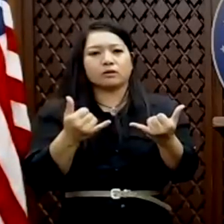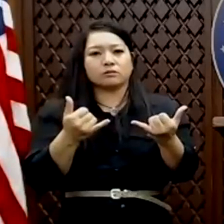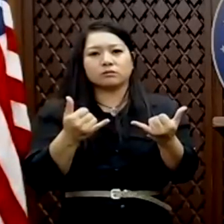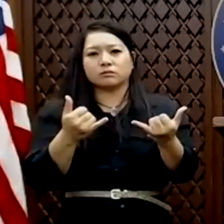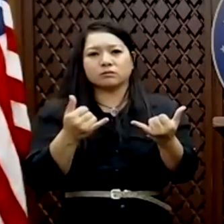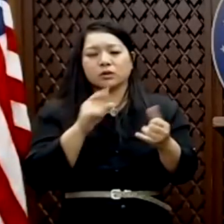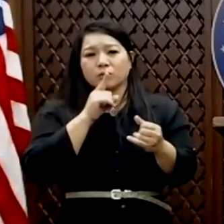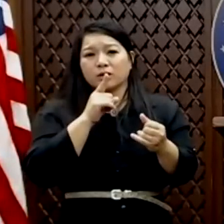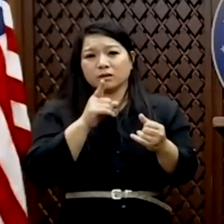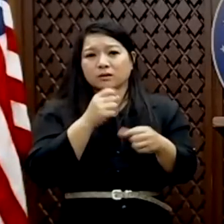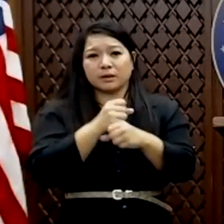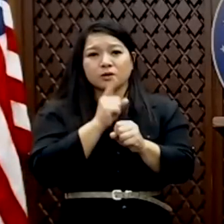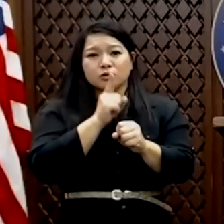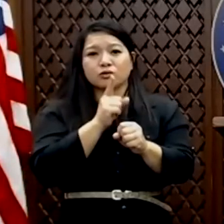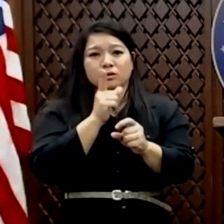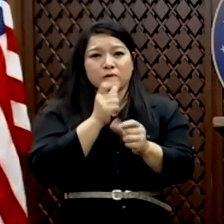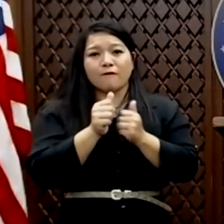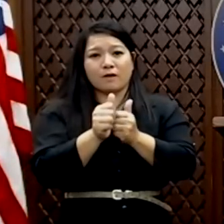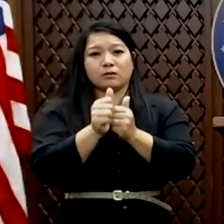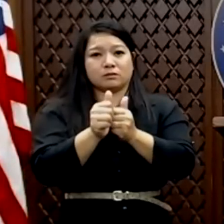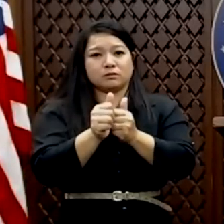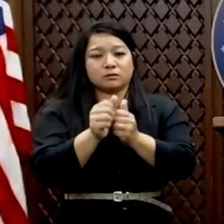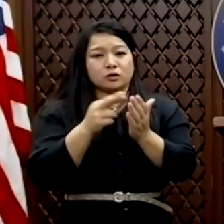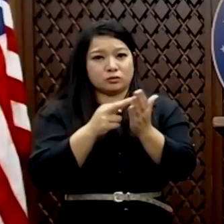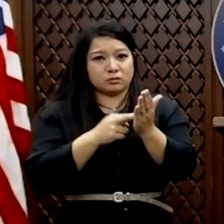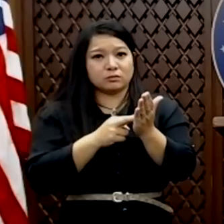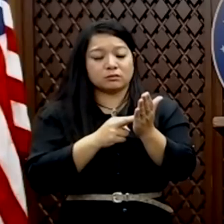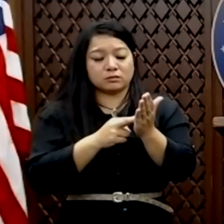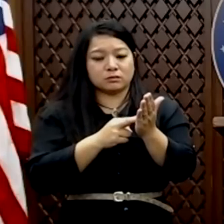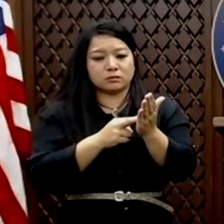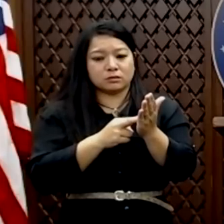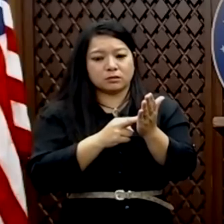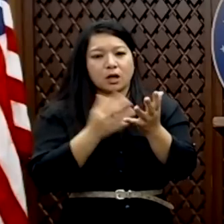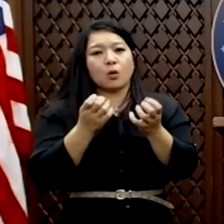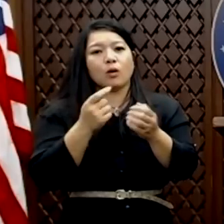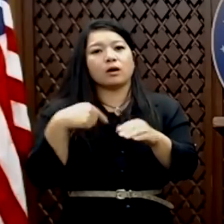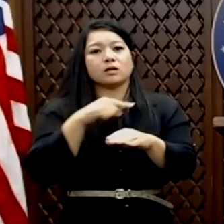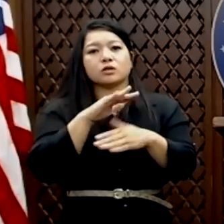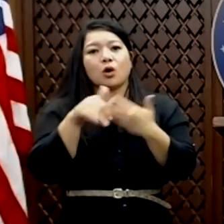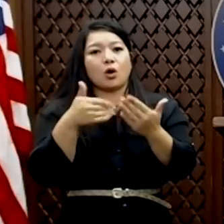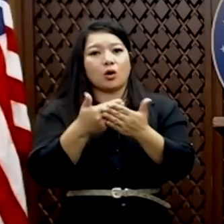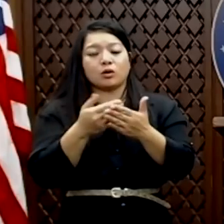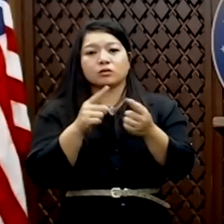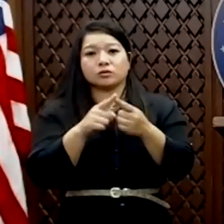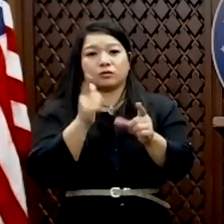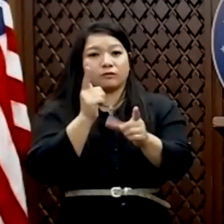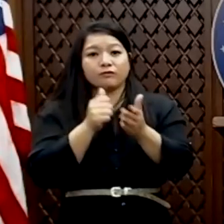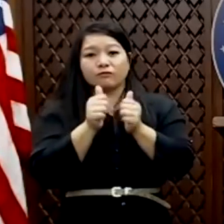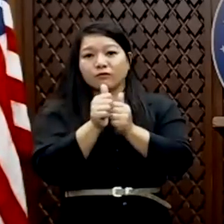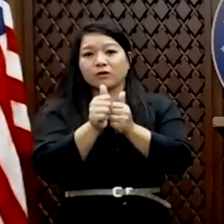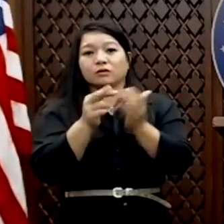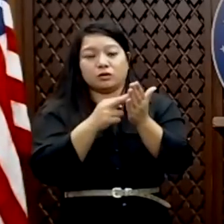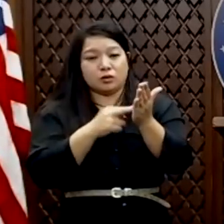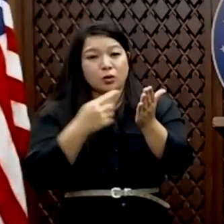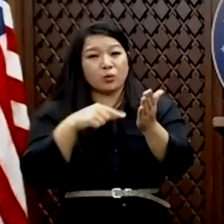is complying to these measures. I want us all to comply to these measures so that